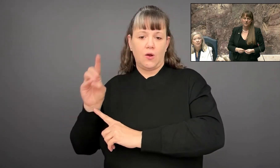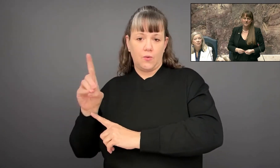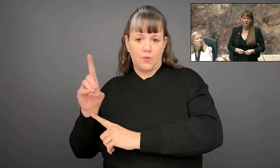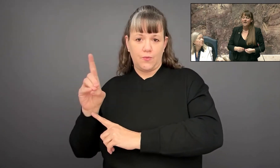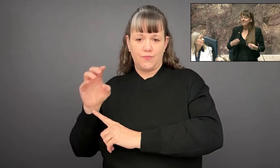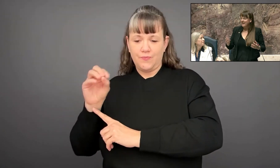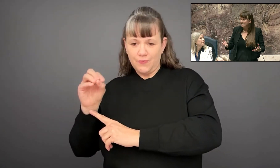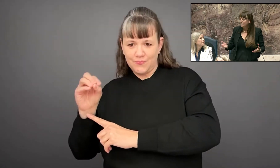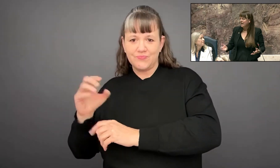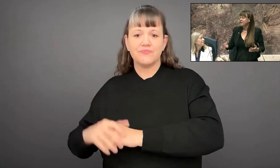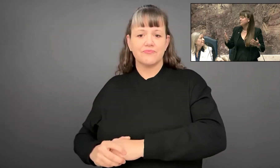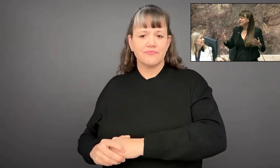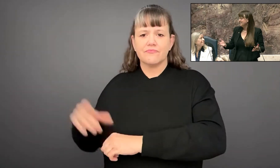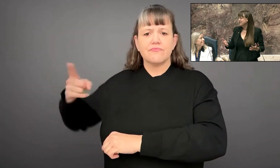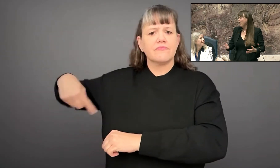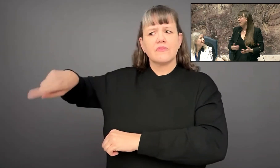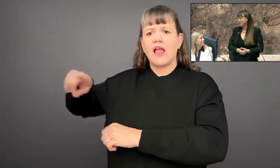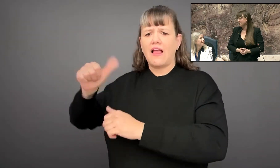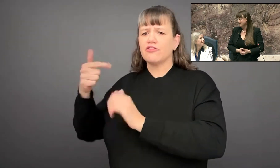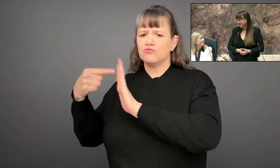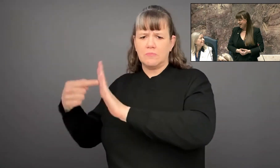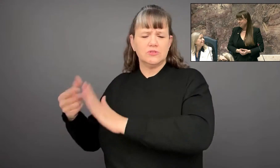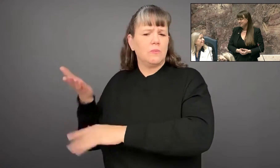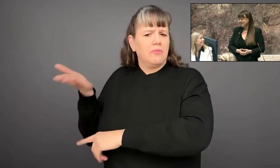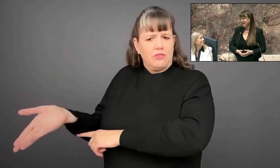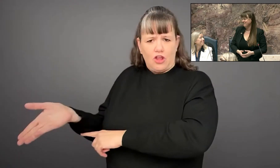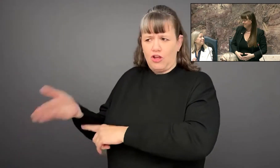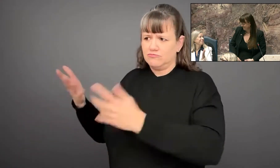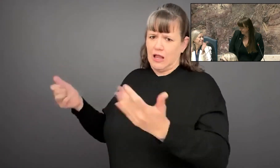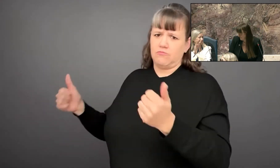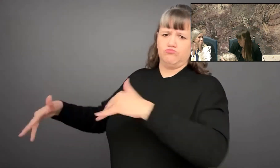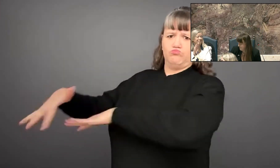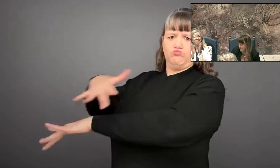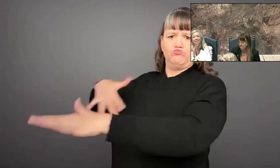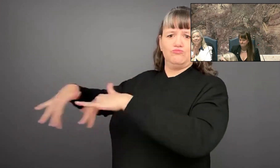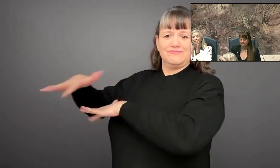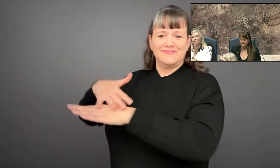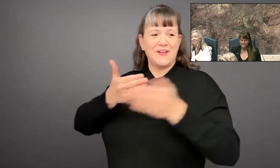incredible work. So thank you, and can you please all welcome them to the House today.